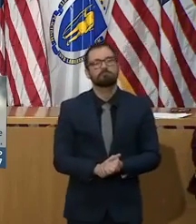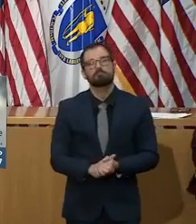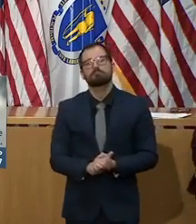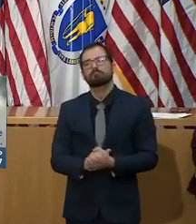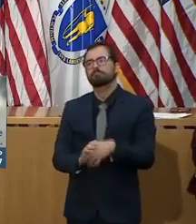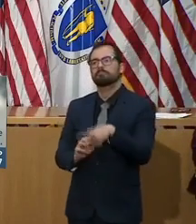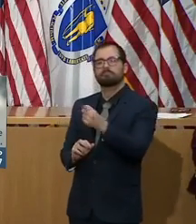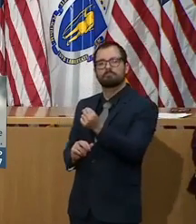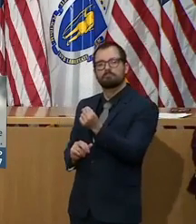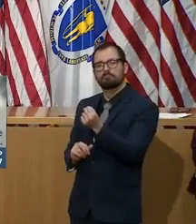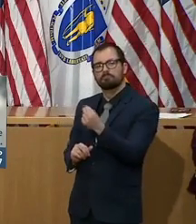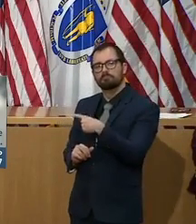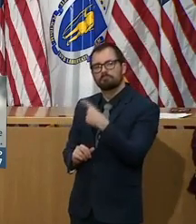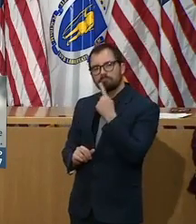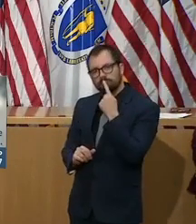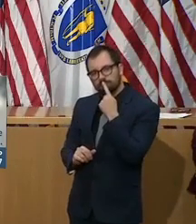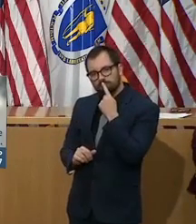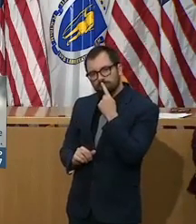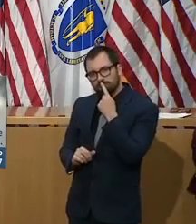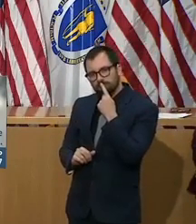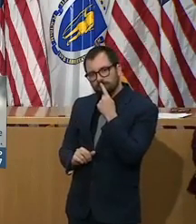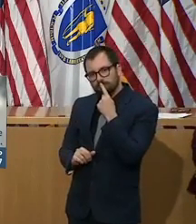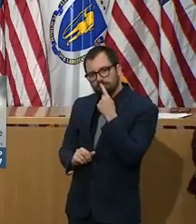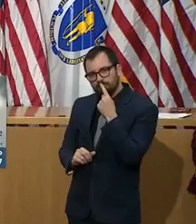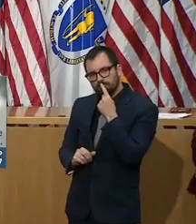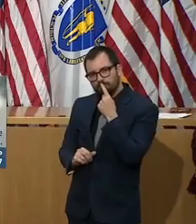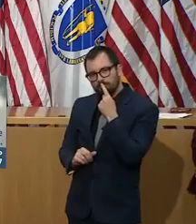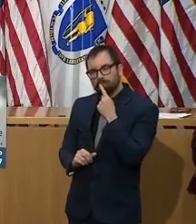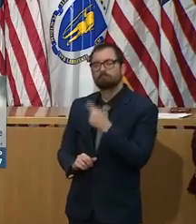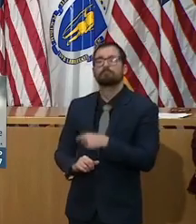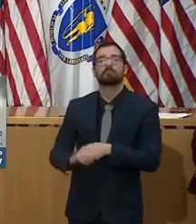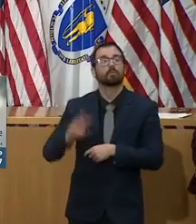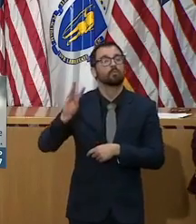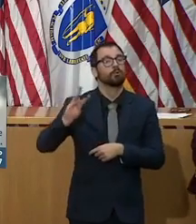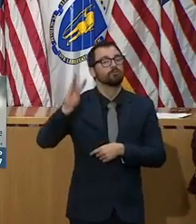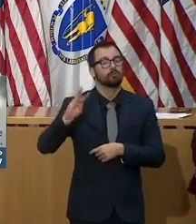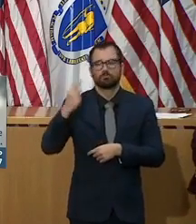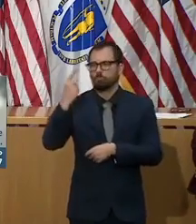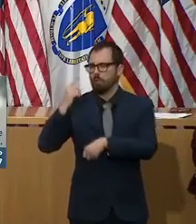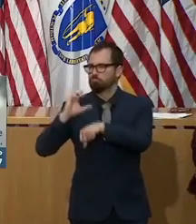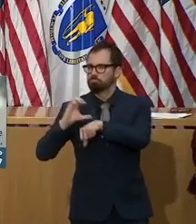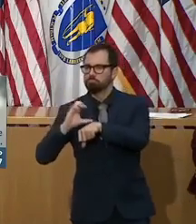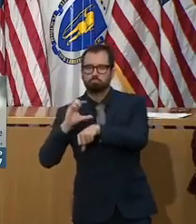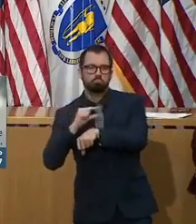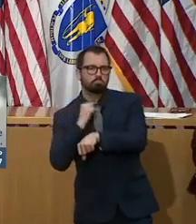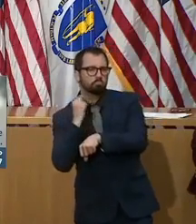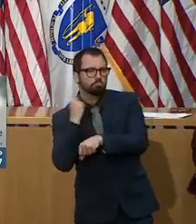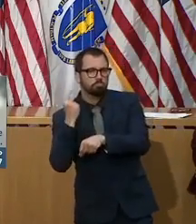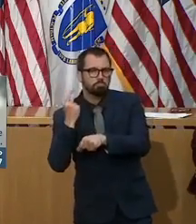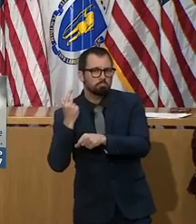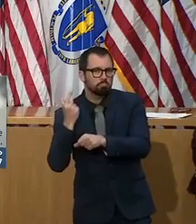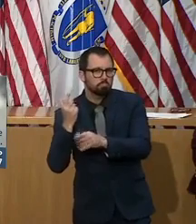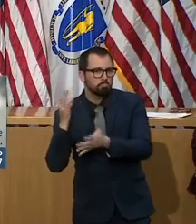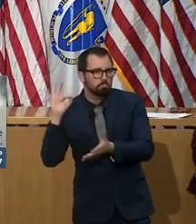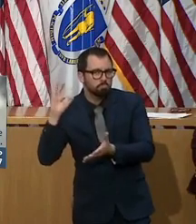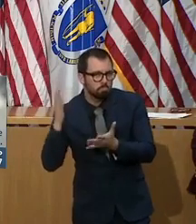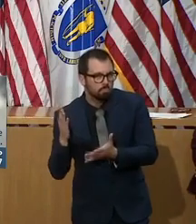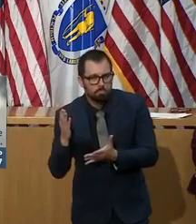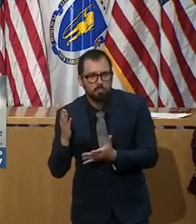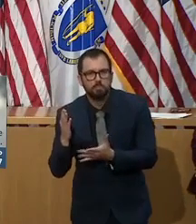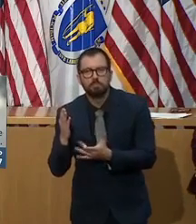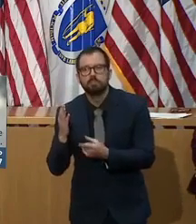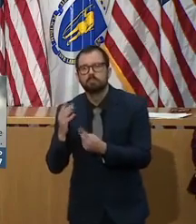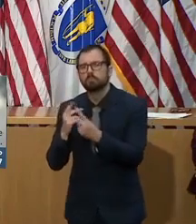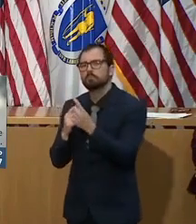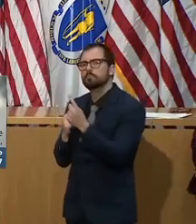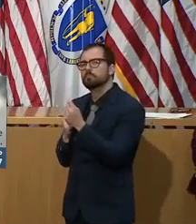a service Sunday. He asked people to wear masks, observe social distancing, but you do have this order, no 10+. The city sent